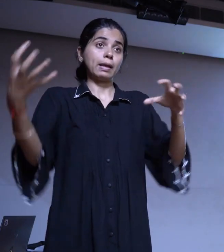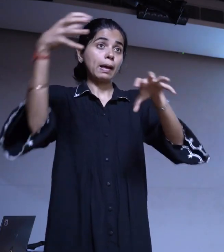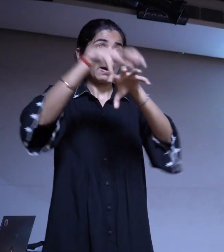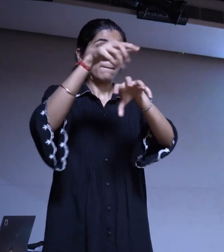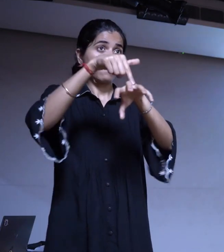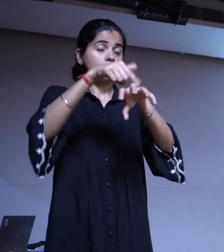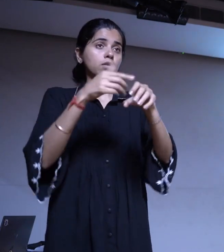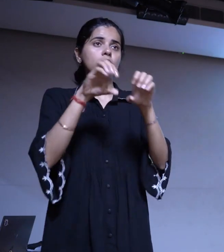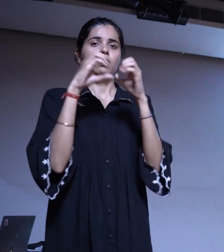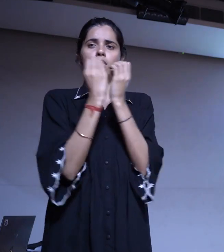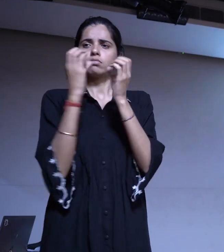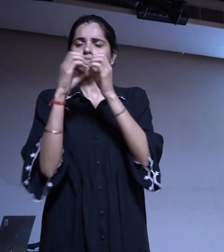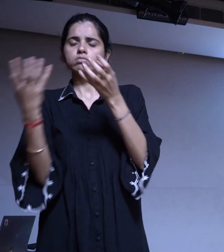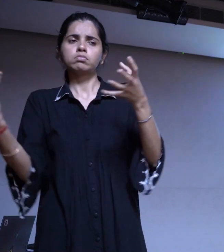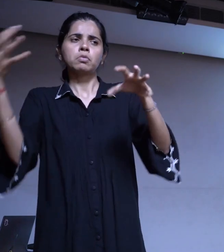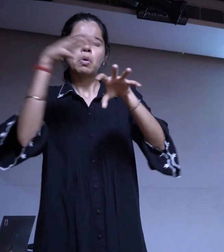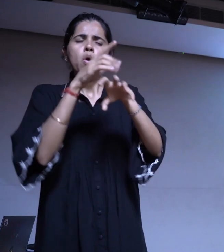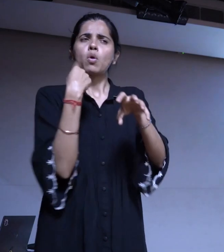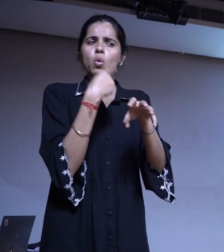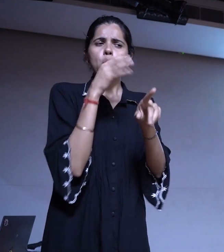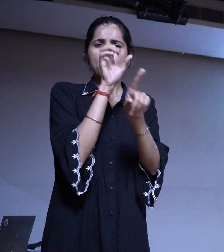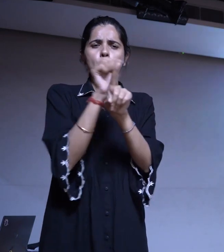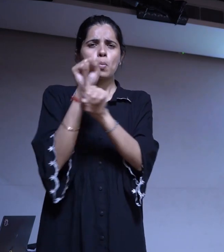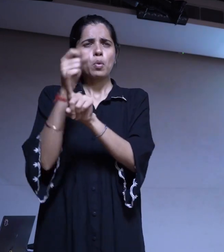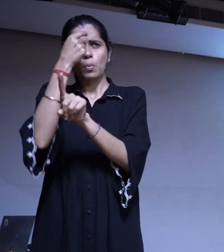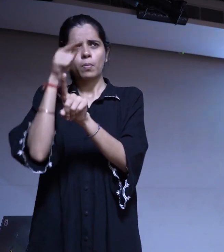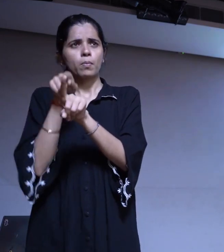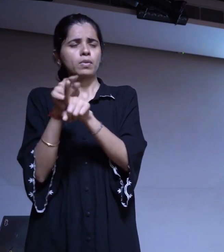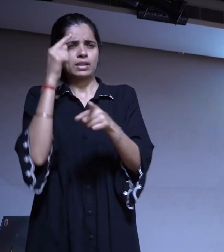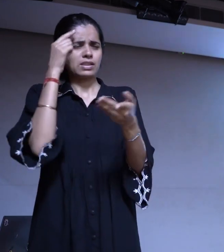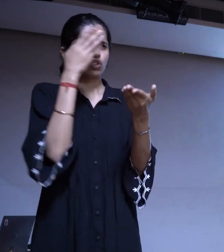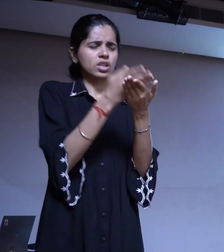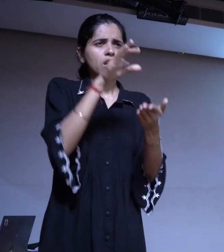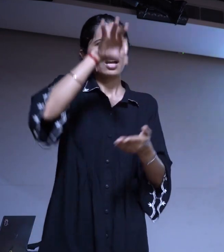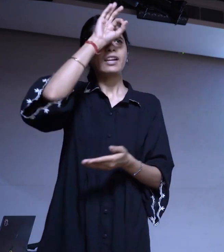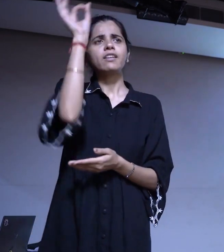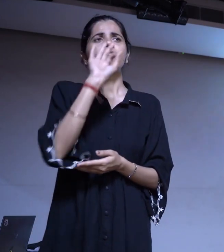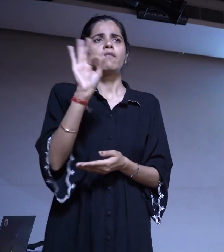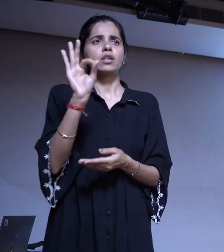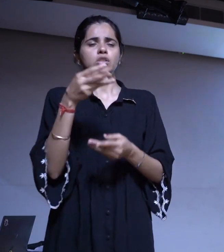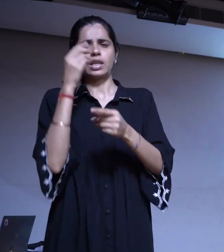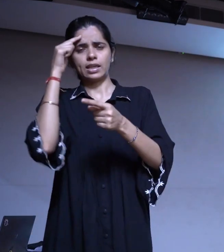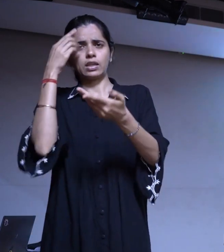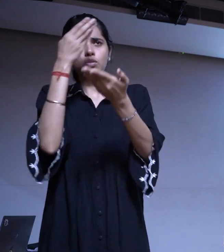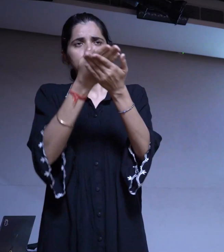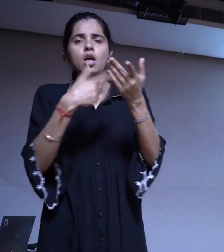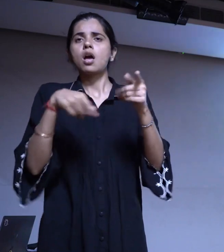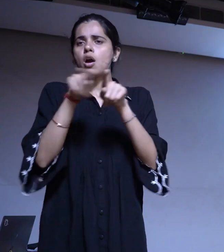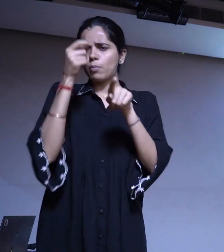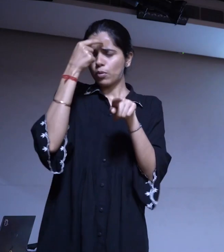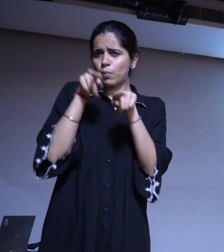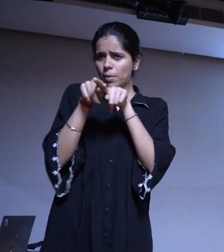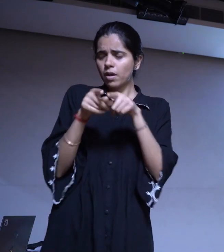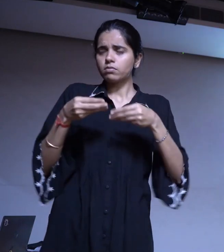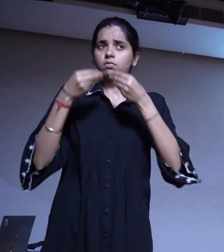across classrooms so that we are able to um to suggest interventions to the school as a whole you know for